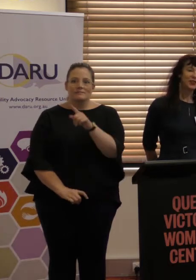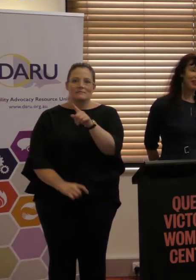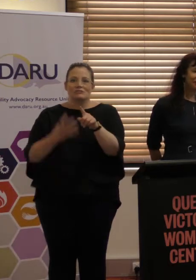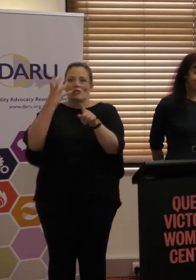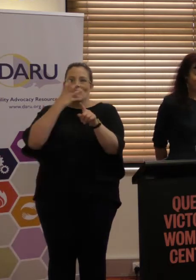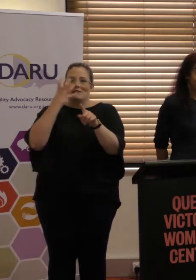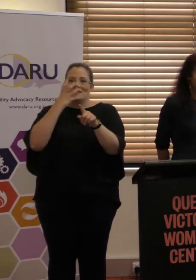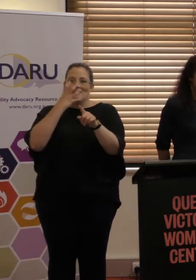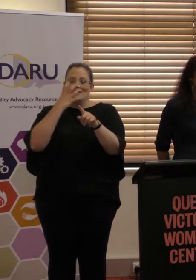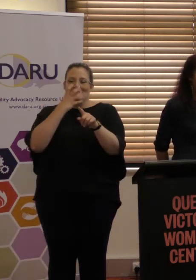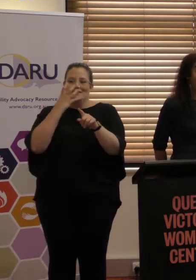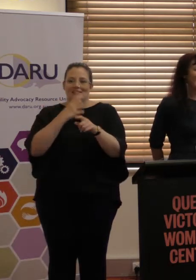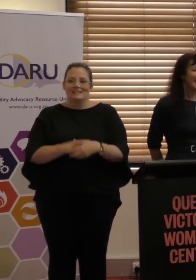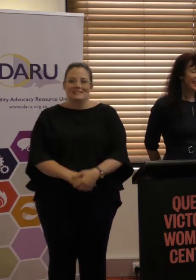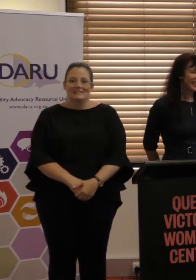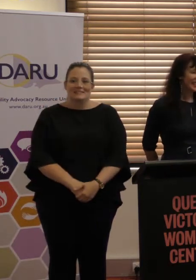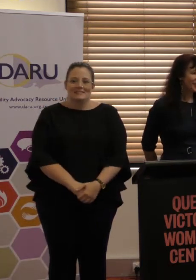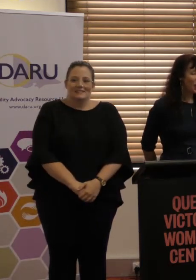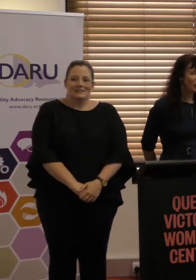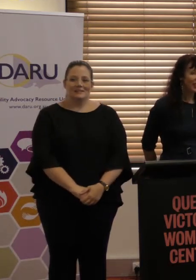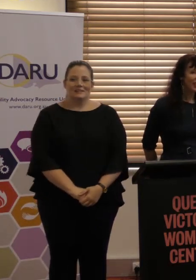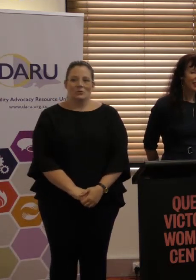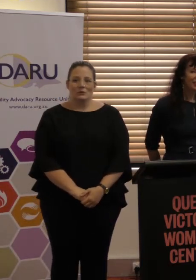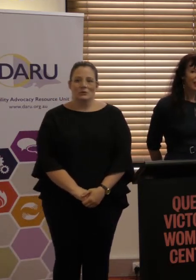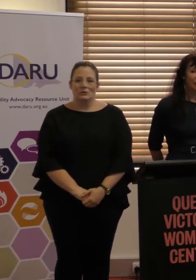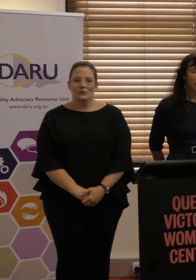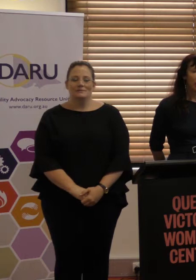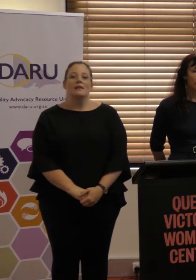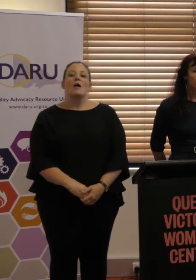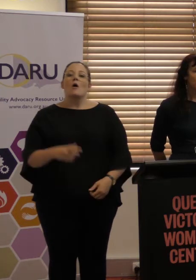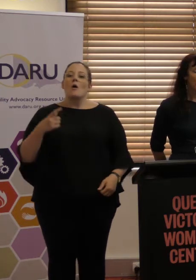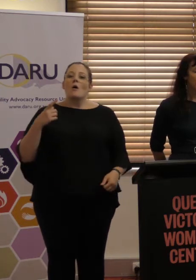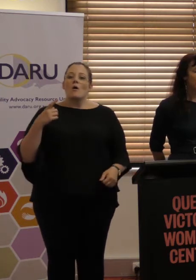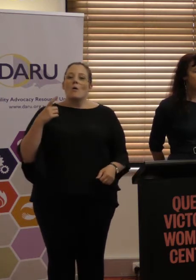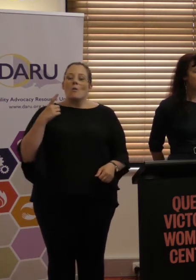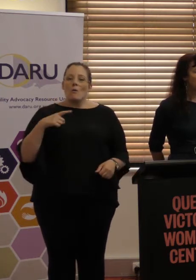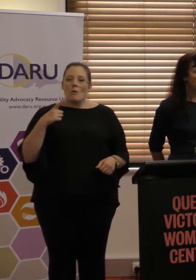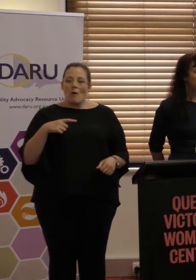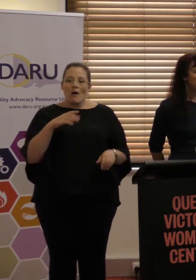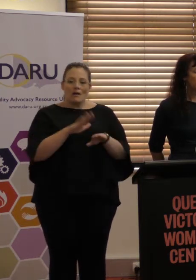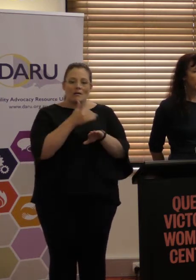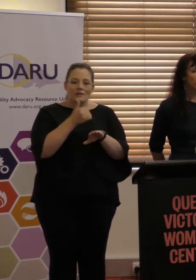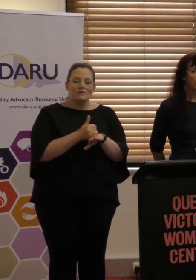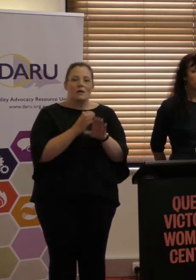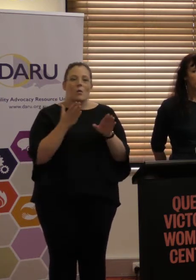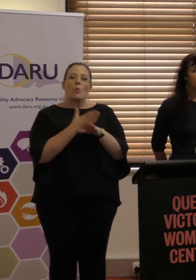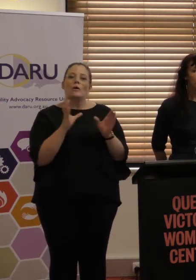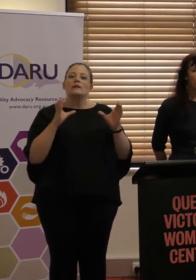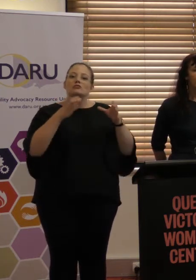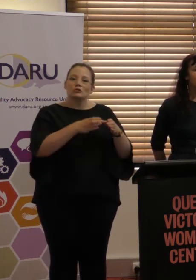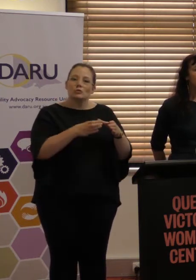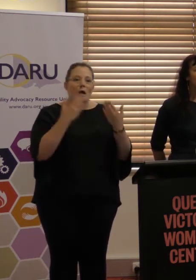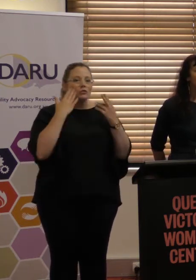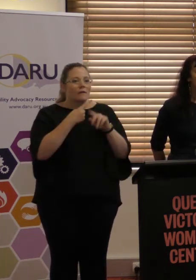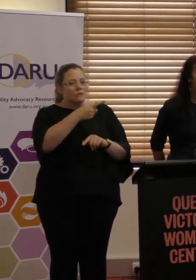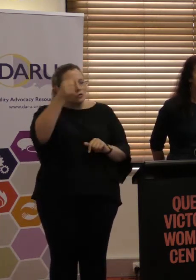That's all right. Into this topic is, I'm not sure how many of you are aware, but restraint